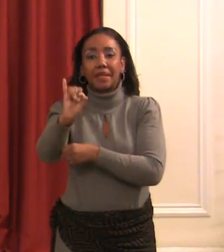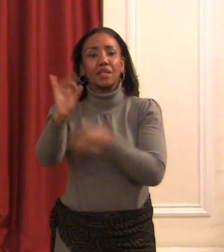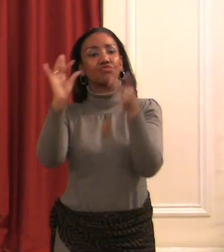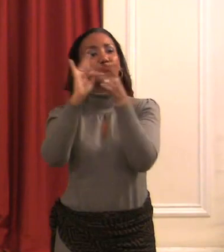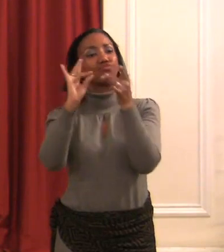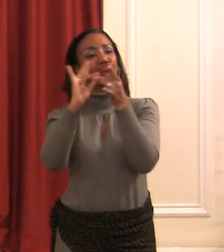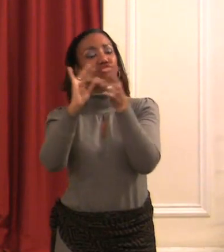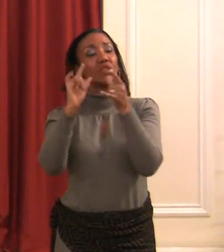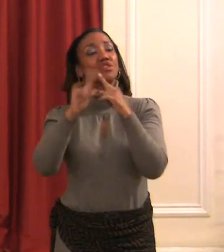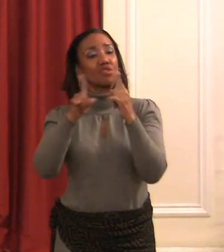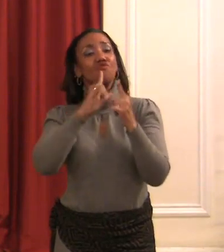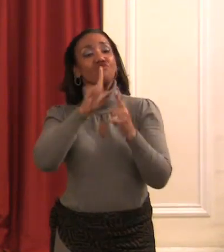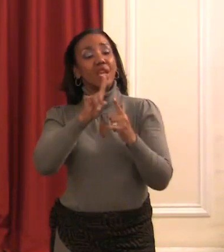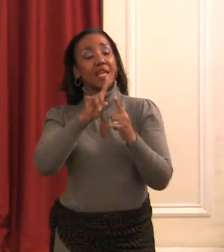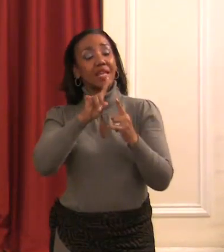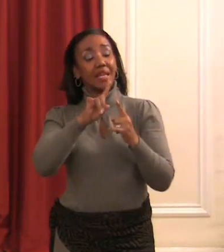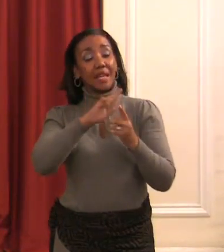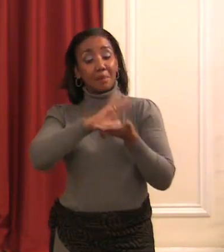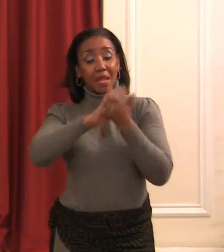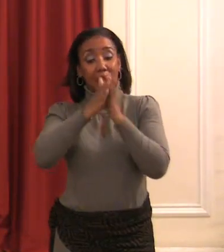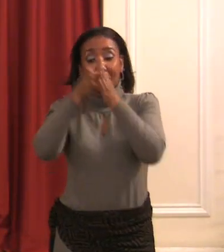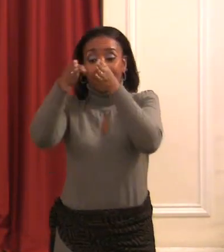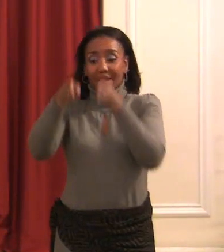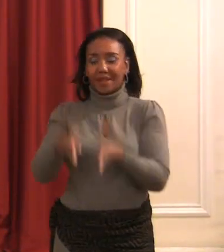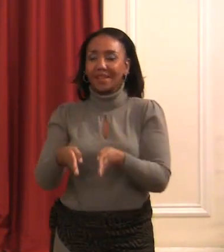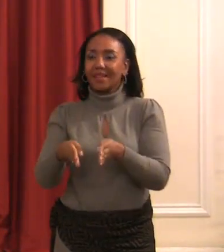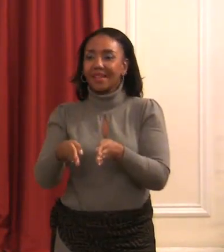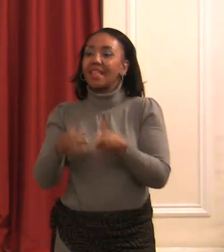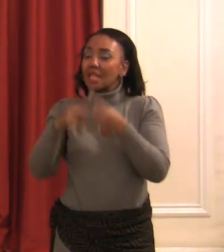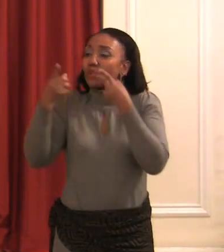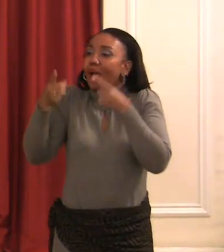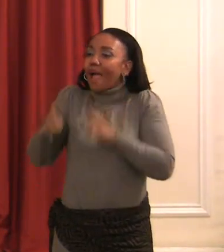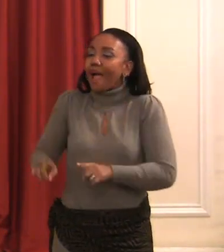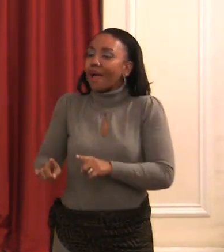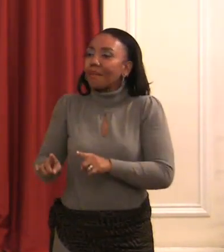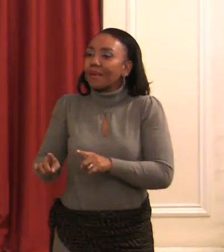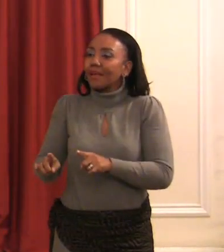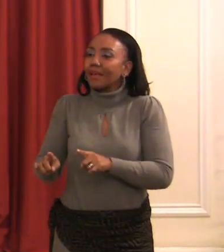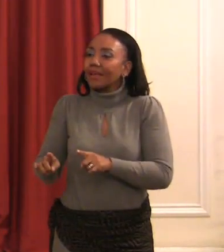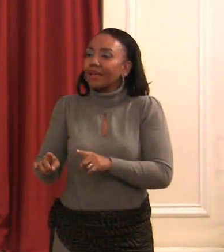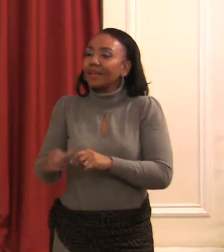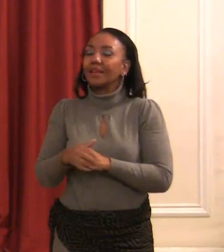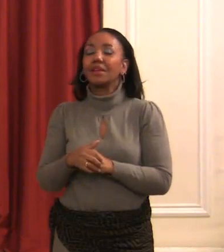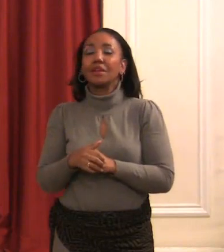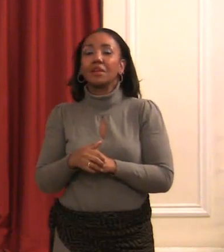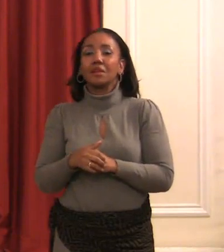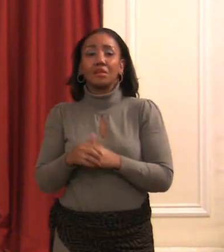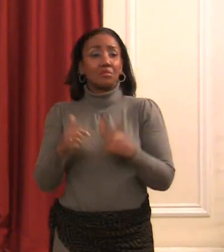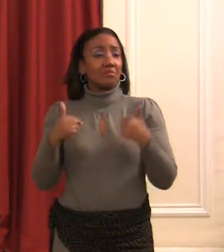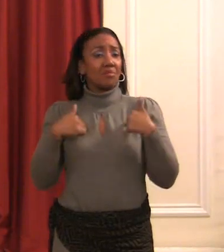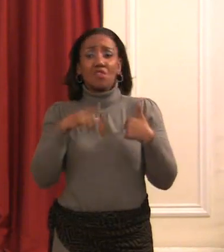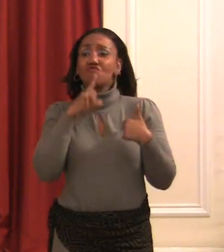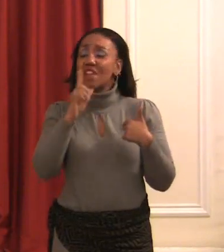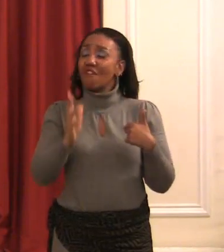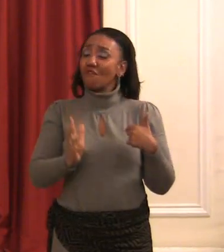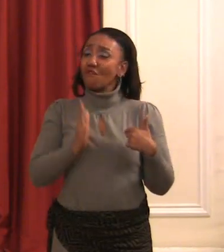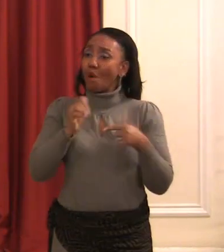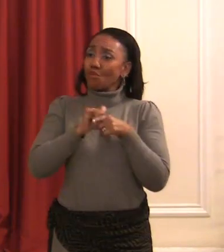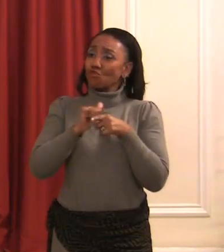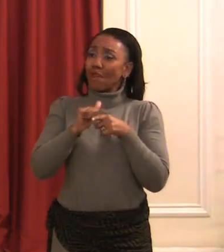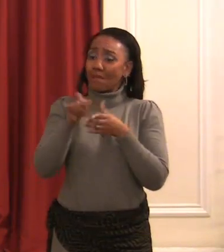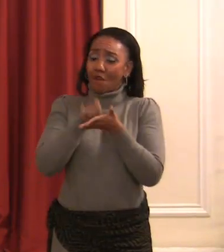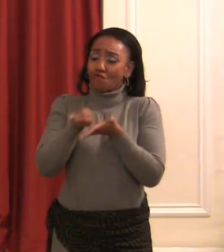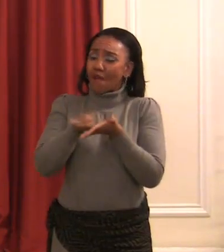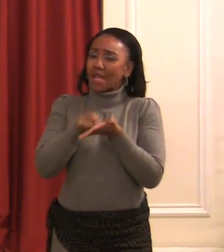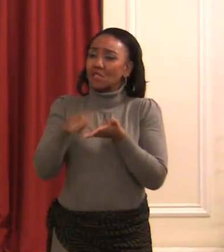So, personification. That's exactly what happened here. And I don't have any real formal training with writing,